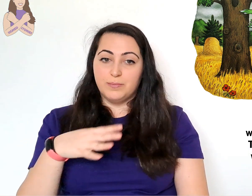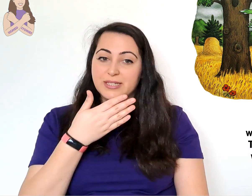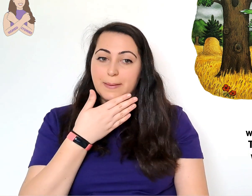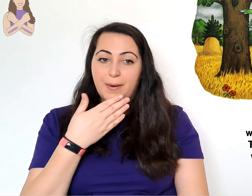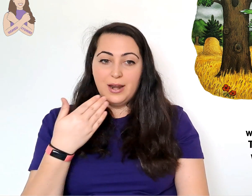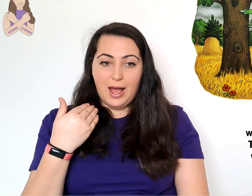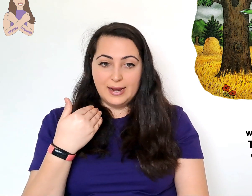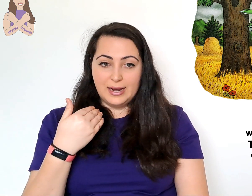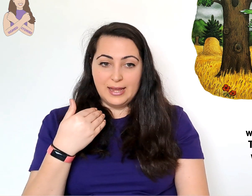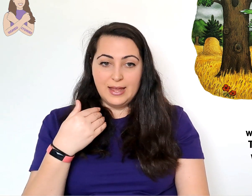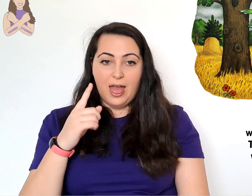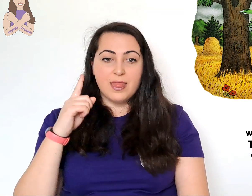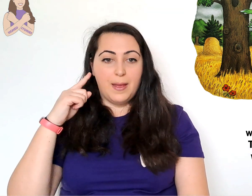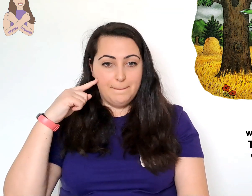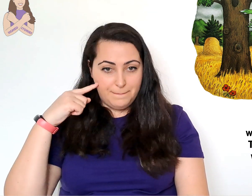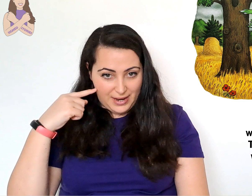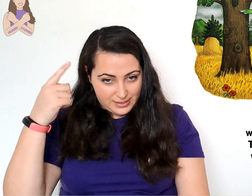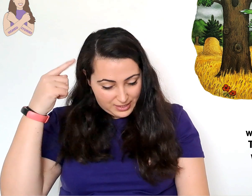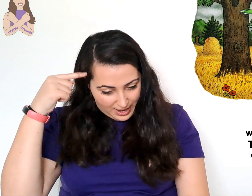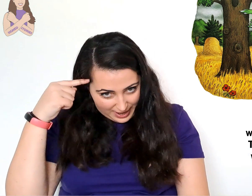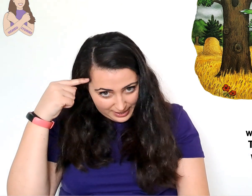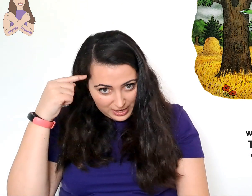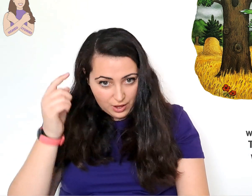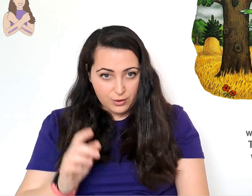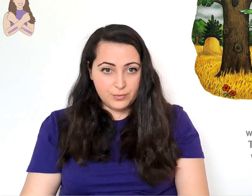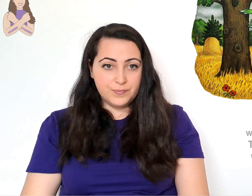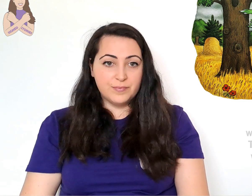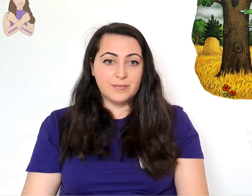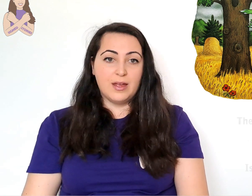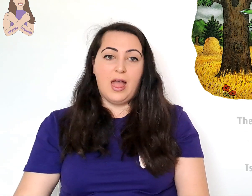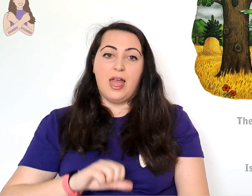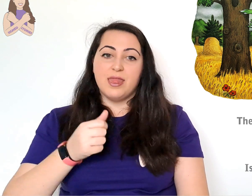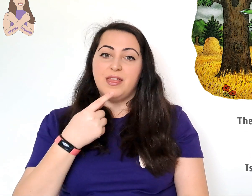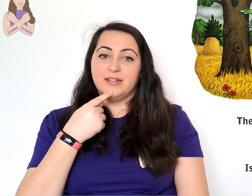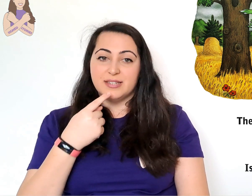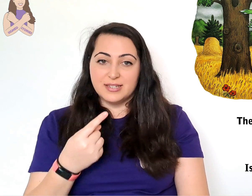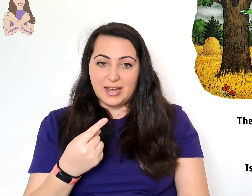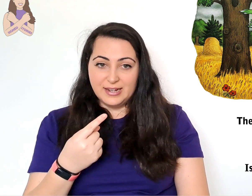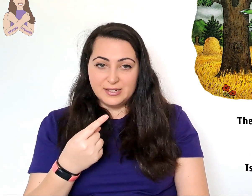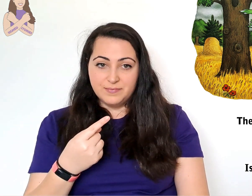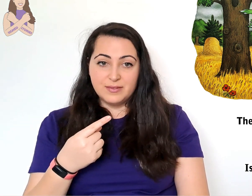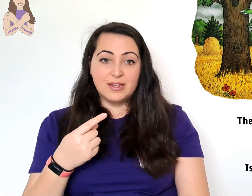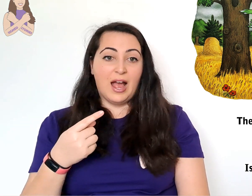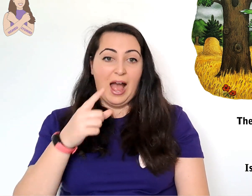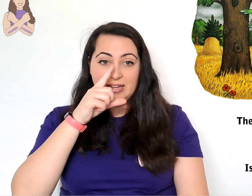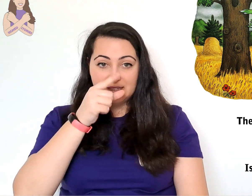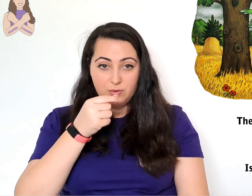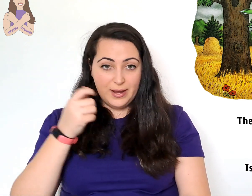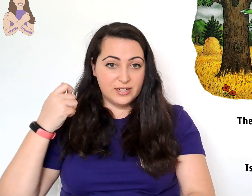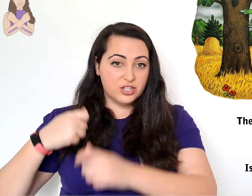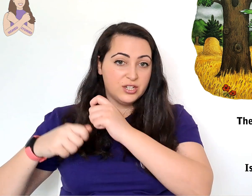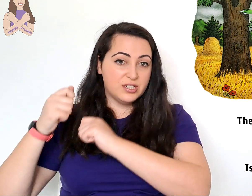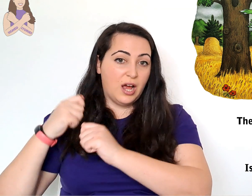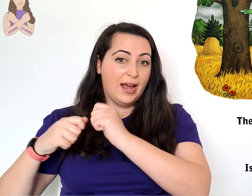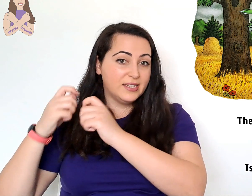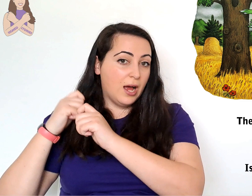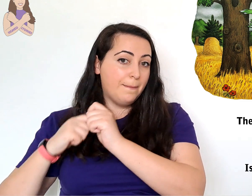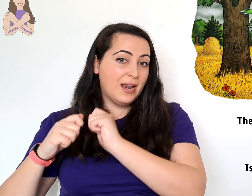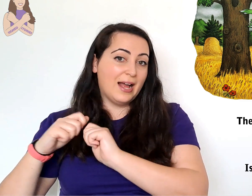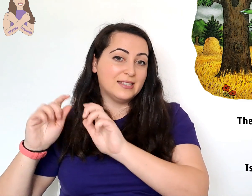it politely, then bent her head low, then said, as the witch tied her plait in